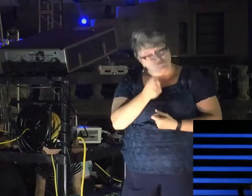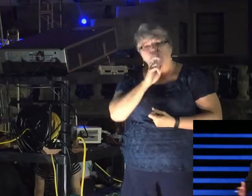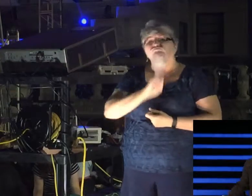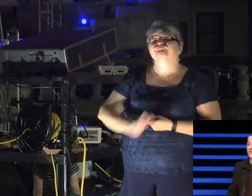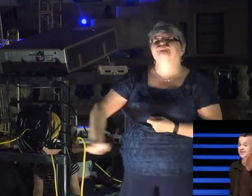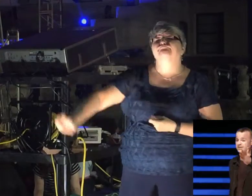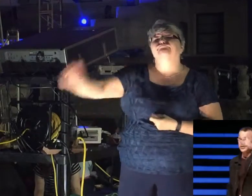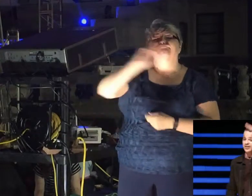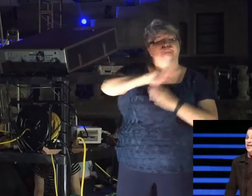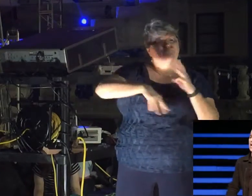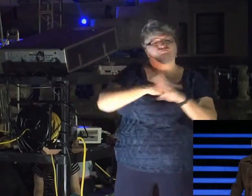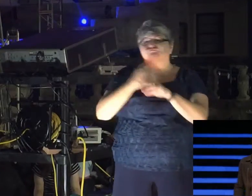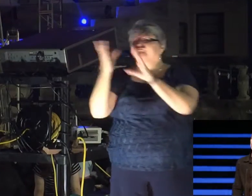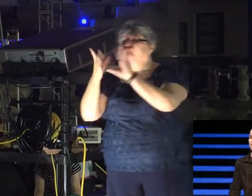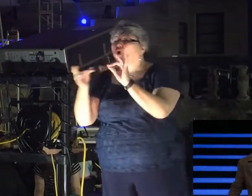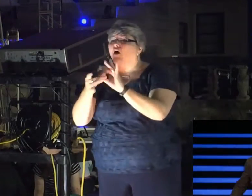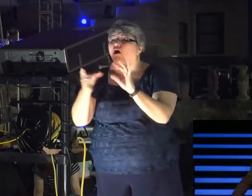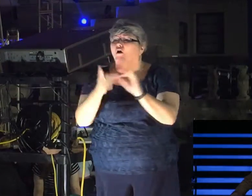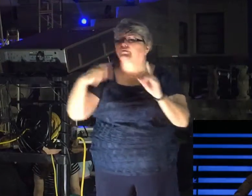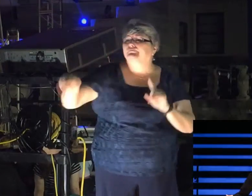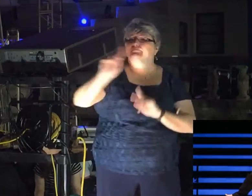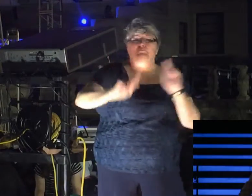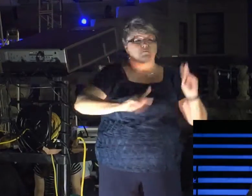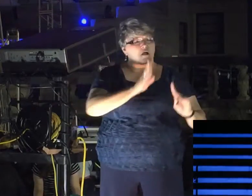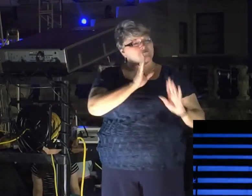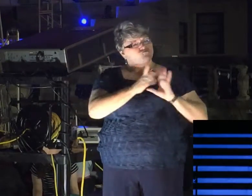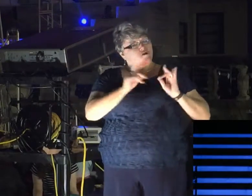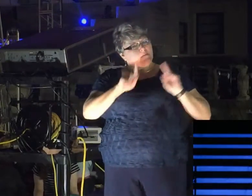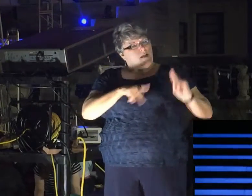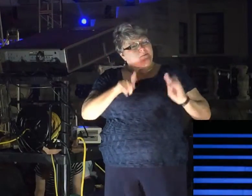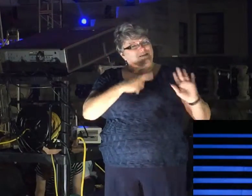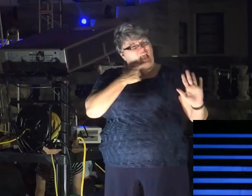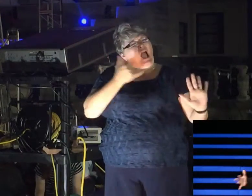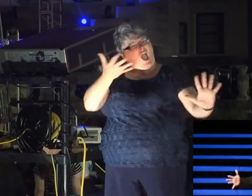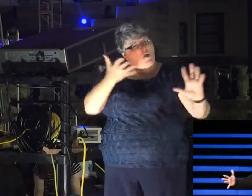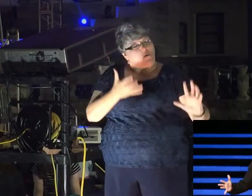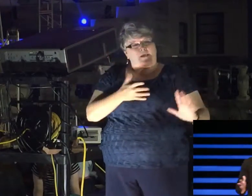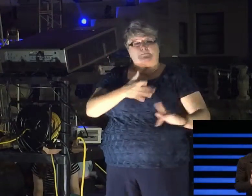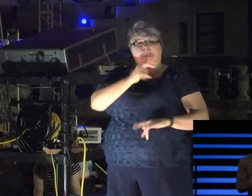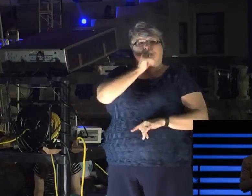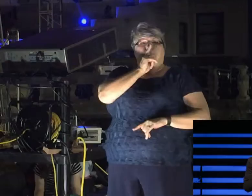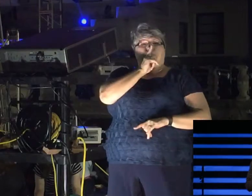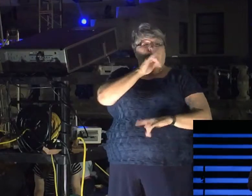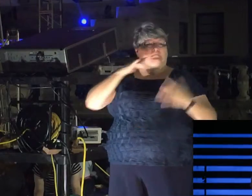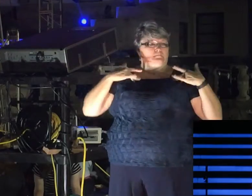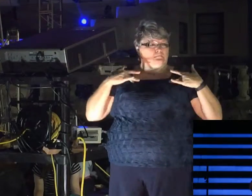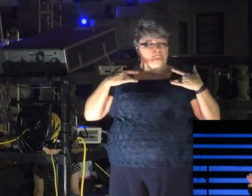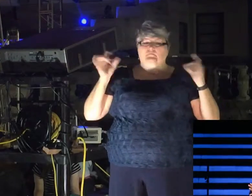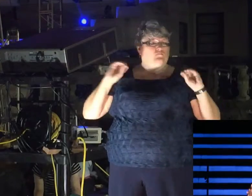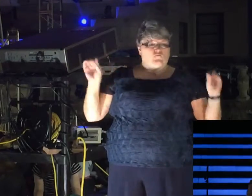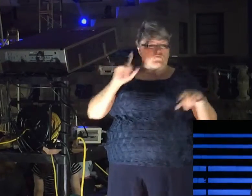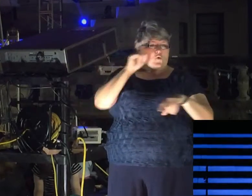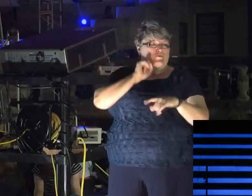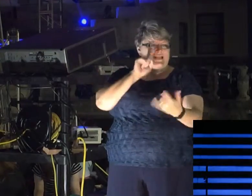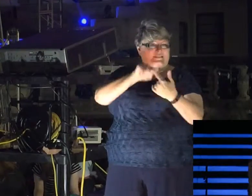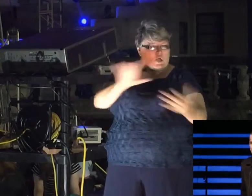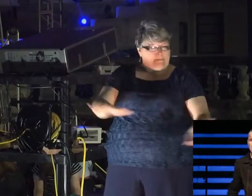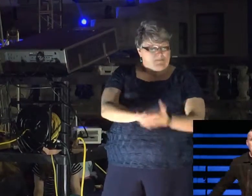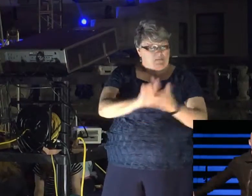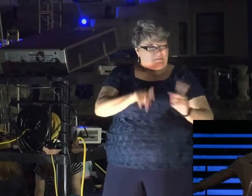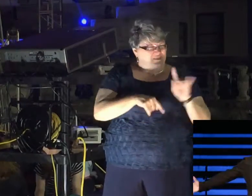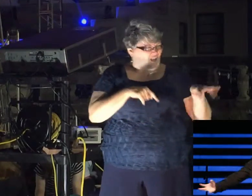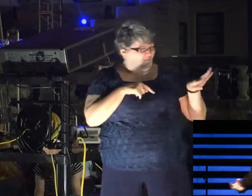said, it's interesting, as I travel around the world, as I'm talking to more and more people, when I talk about people that say, I want to be abstinent until they're married, he